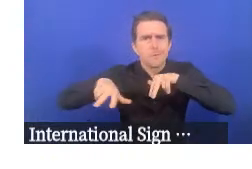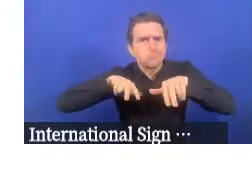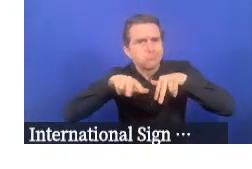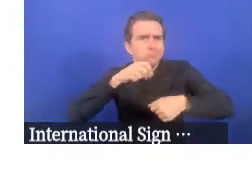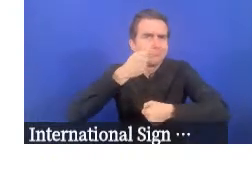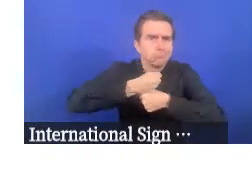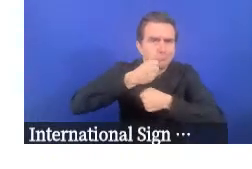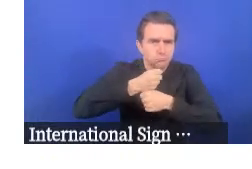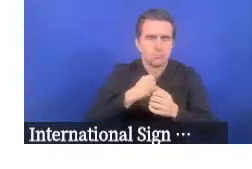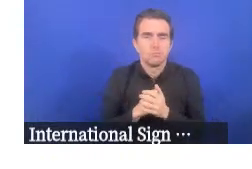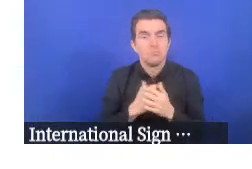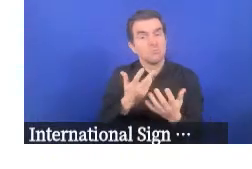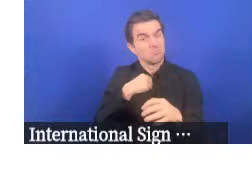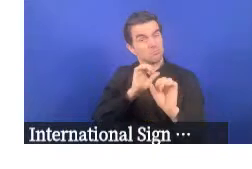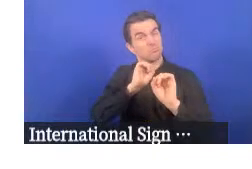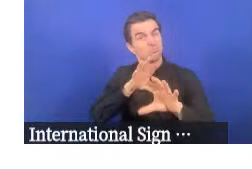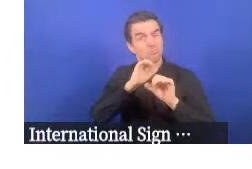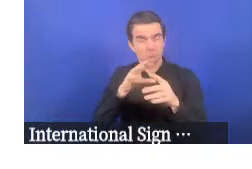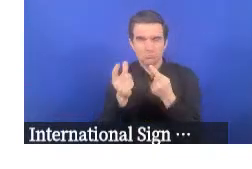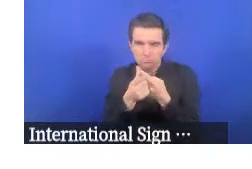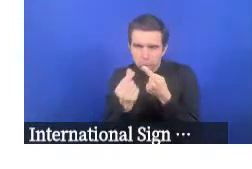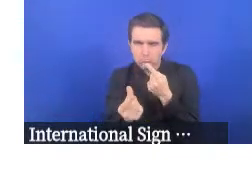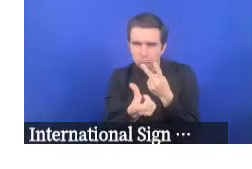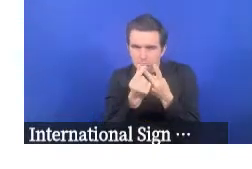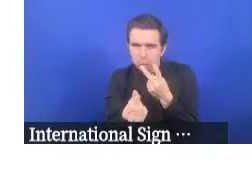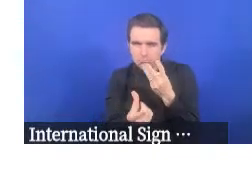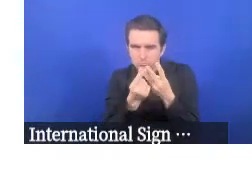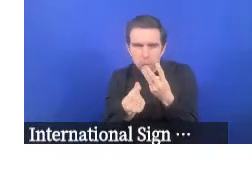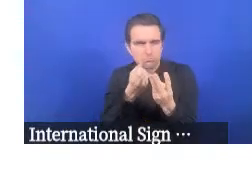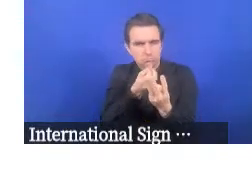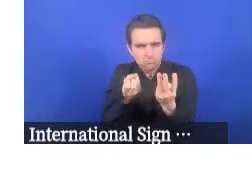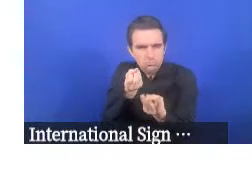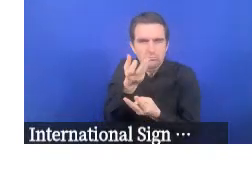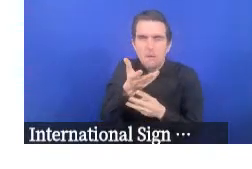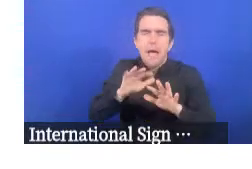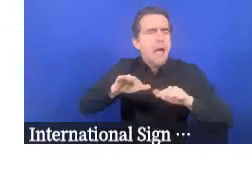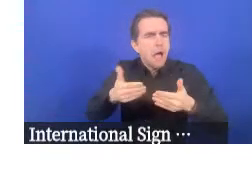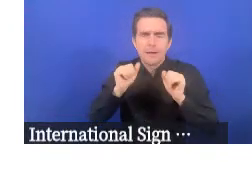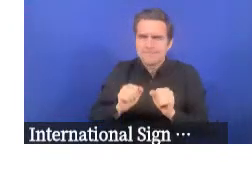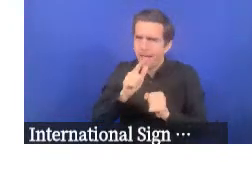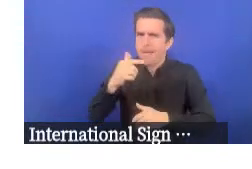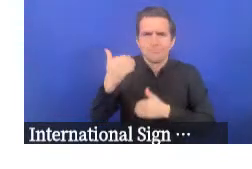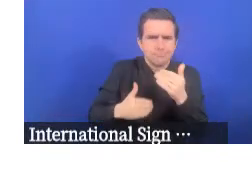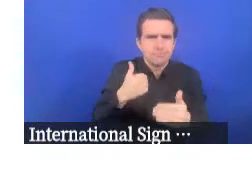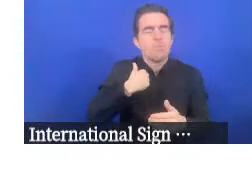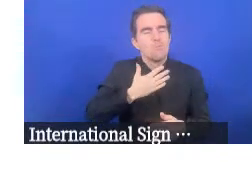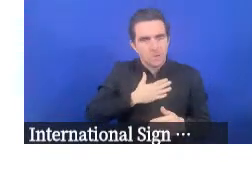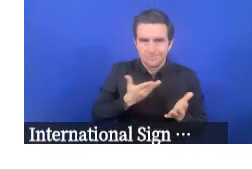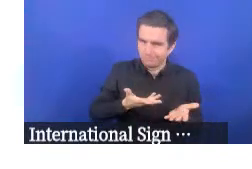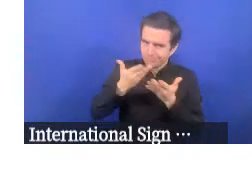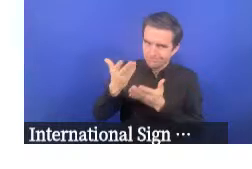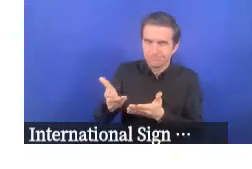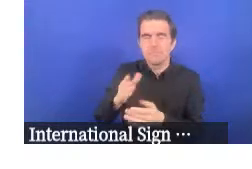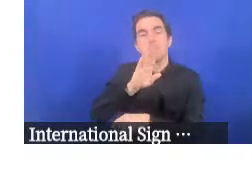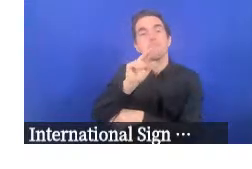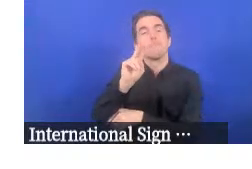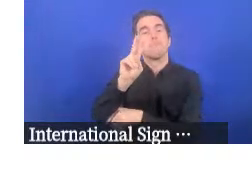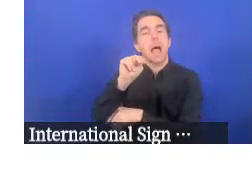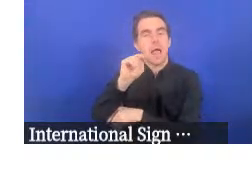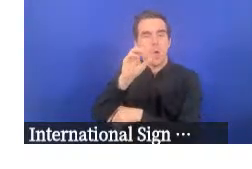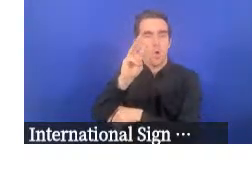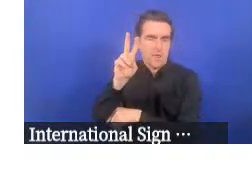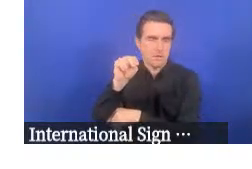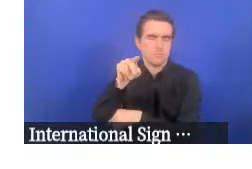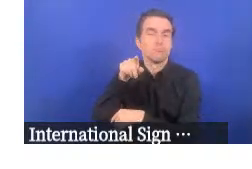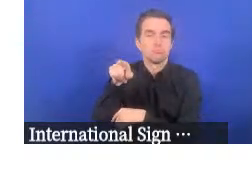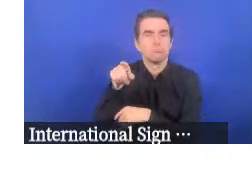colleague Ben Owen now to explain to you some of the aspects of how the webinar will work. Thank you.